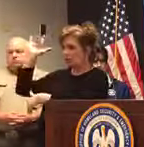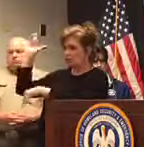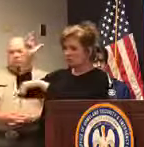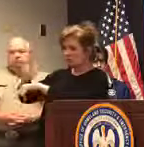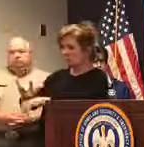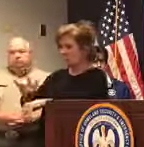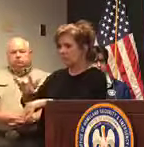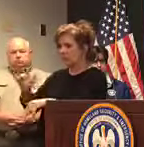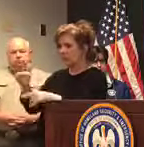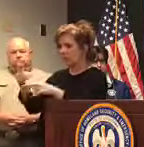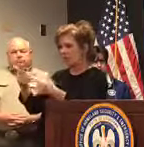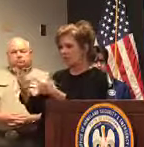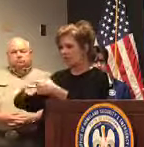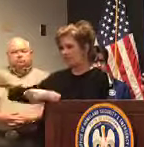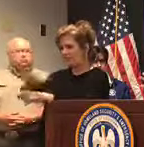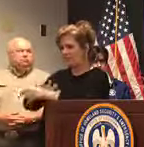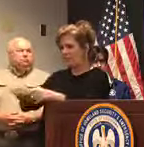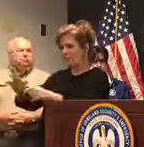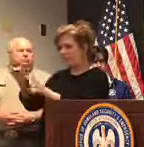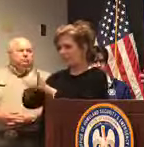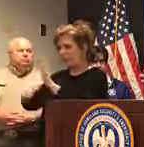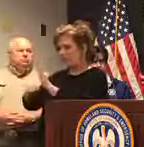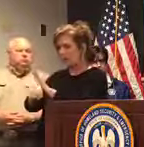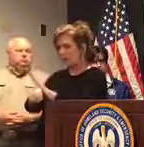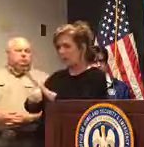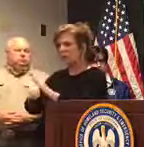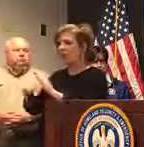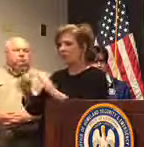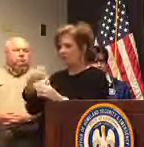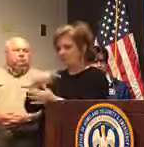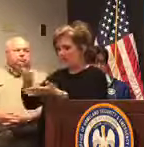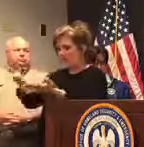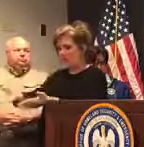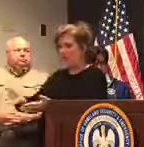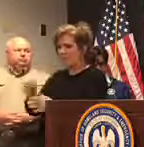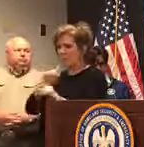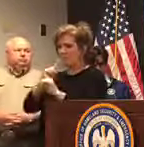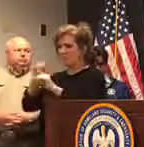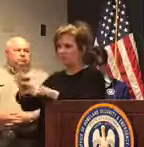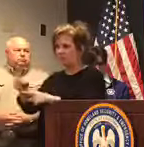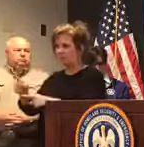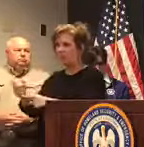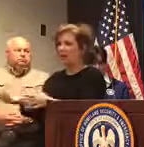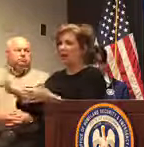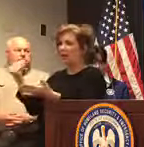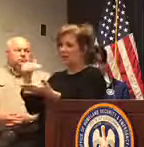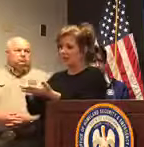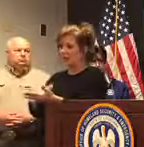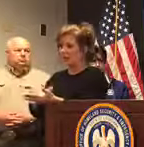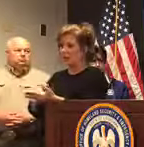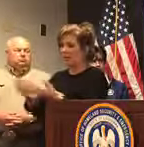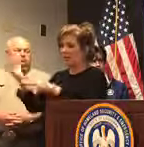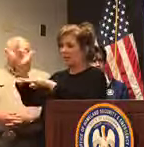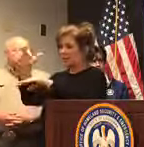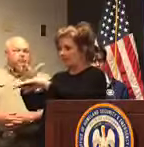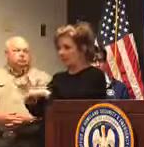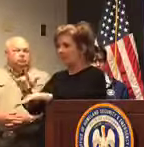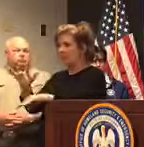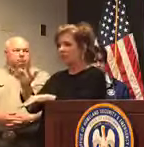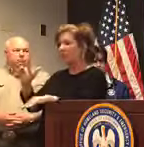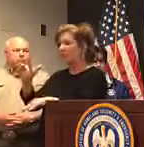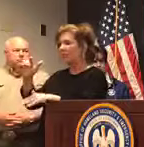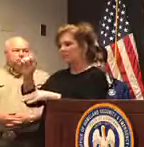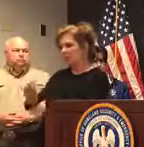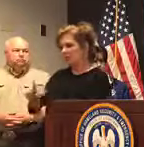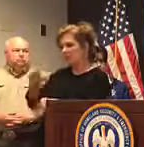rise in the greater New Orleans area or along the North Shore, we are there to respond. And then again, when it makes landfall, South Lafayette will be there